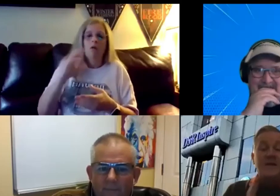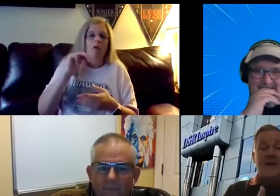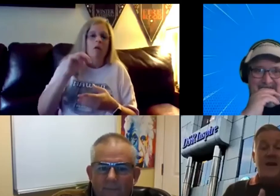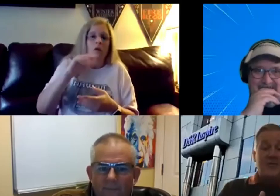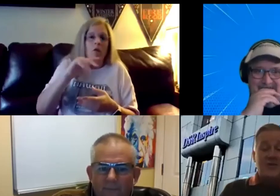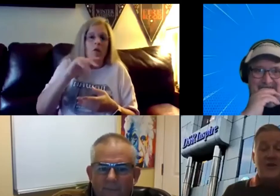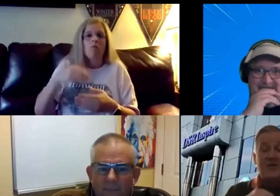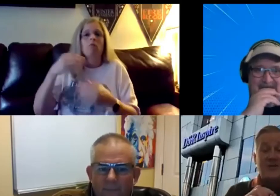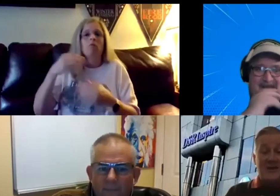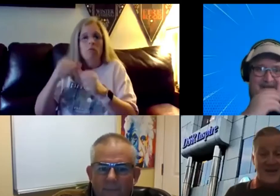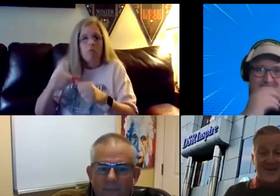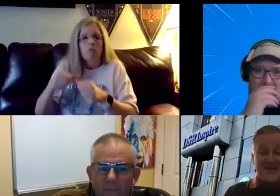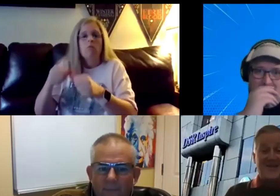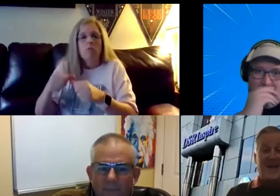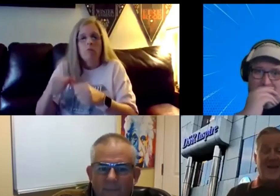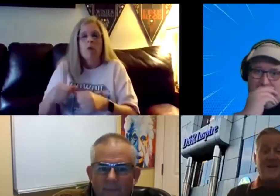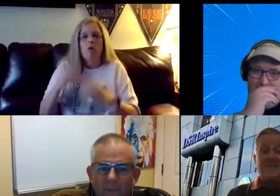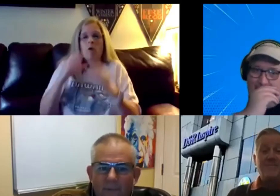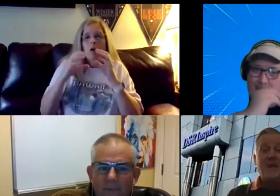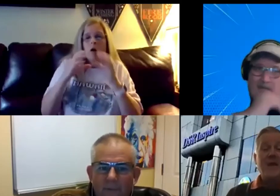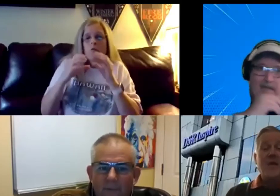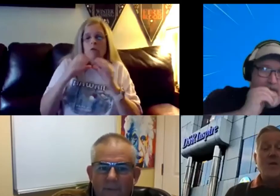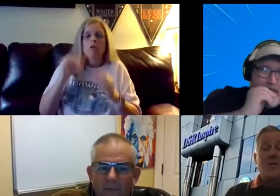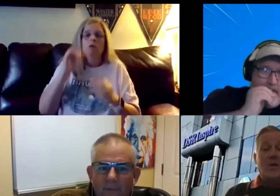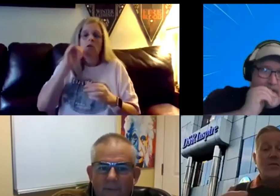I was in a conversation yesterday